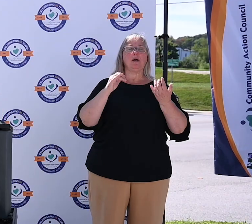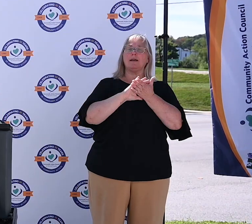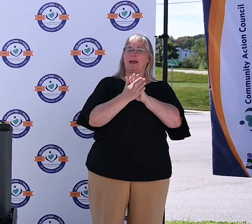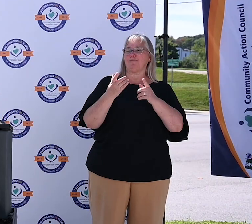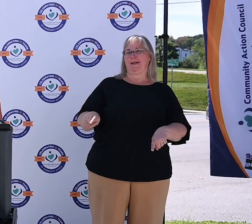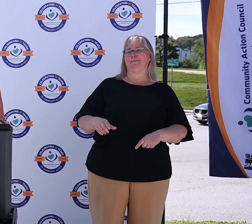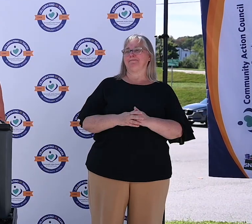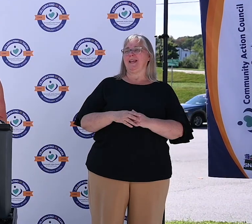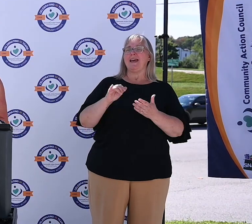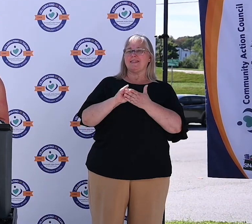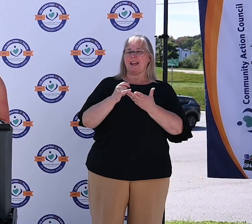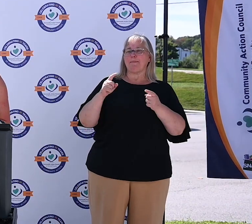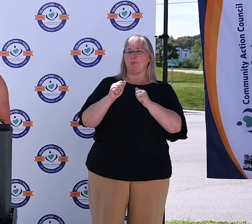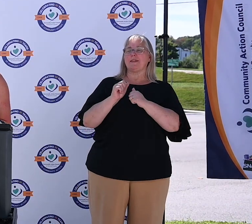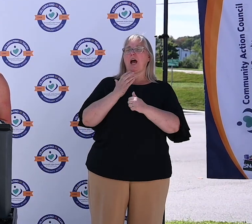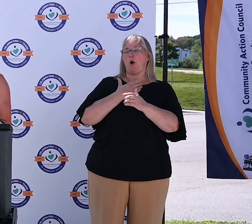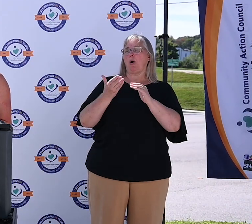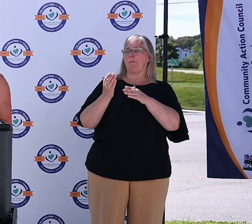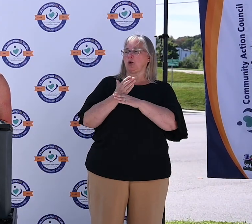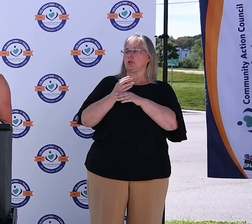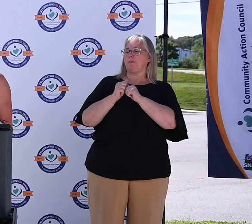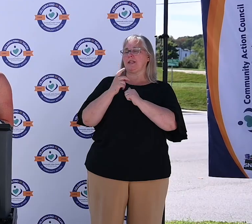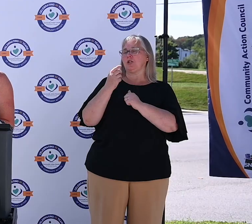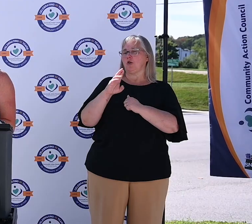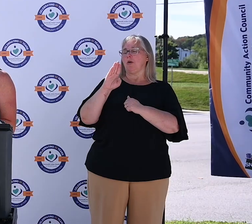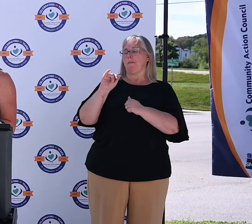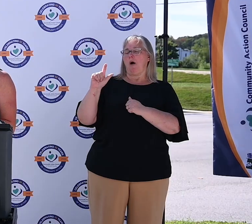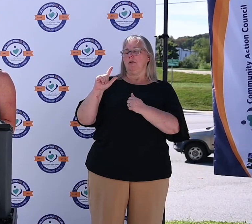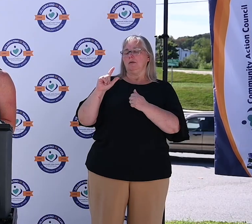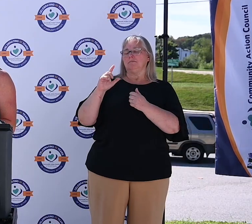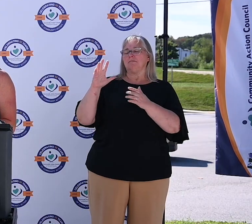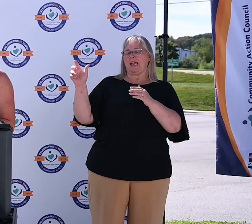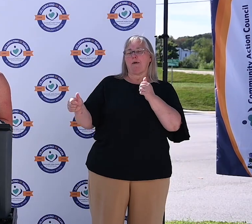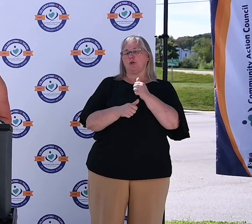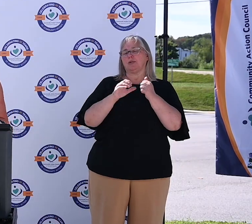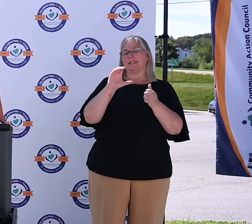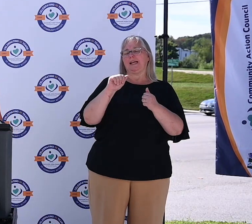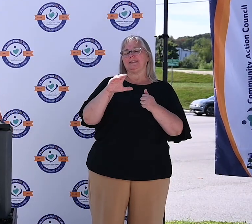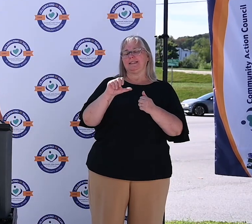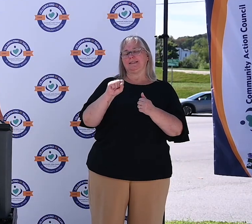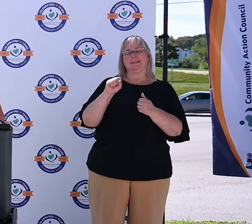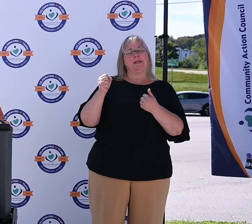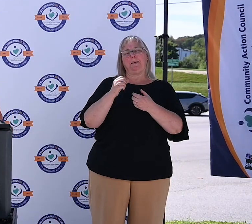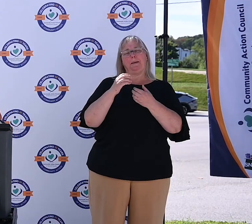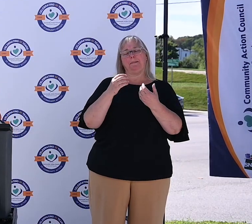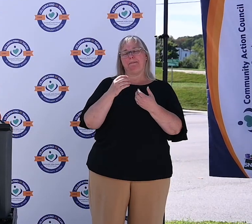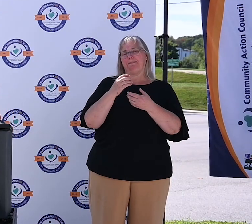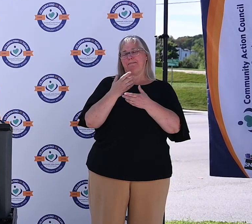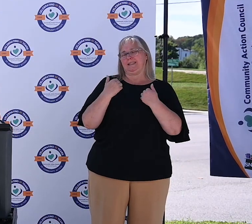and came with our partnership with Dr. Ball, came into CAC's possession. So thank you, Bill. Thank you, Calvin. Thank you,